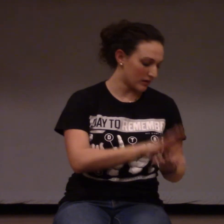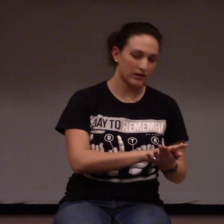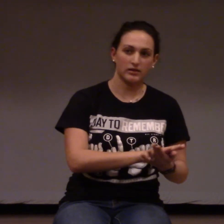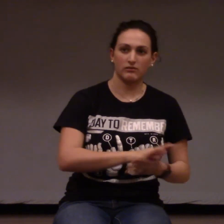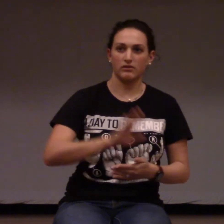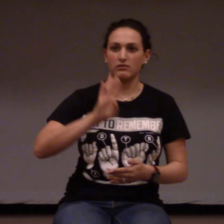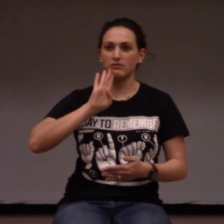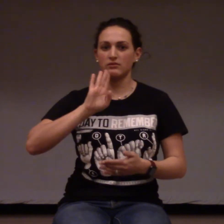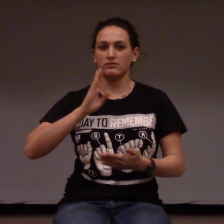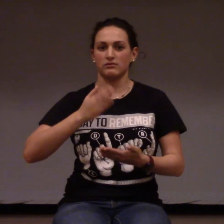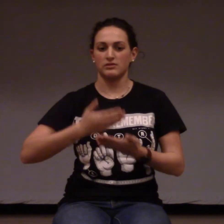that